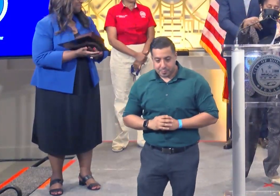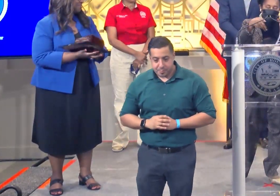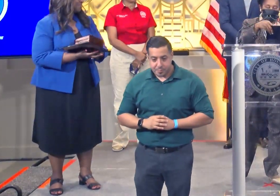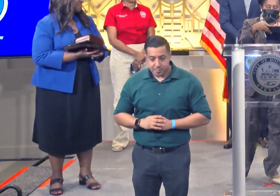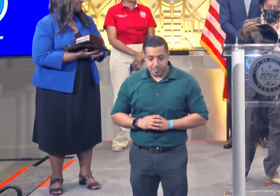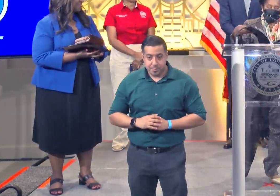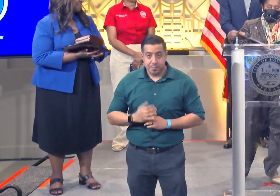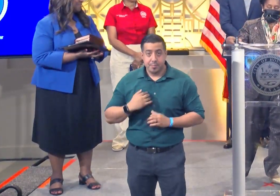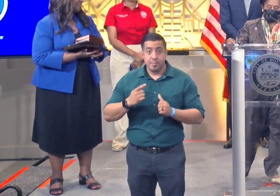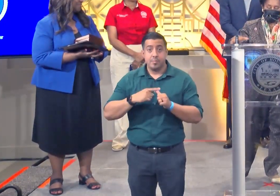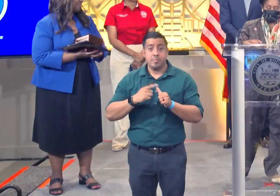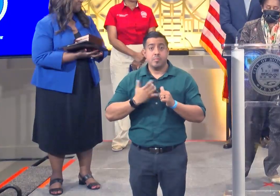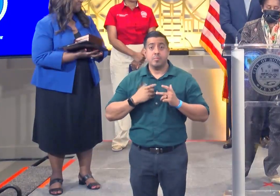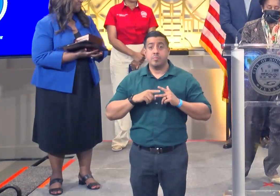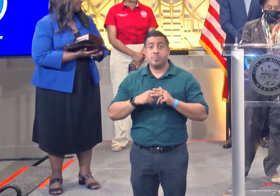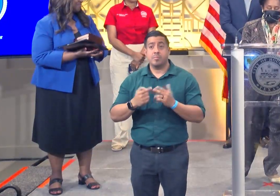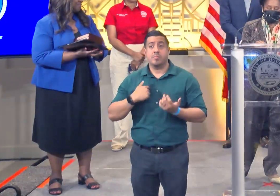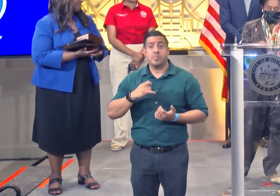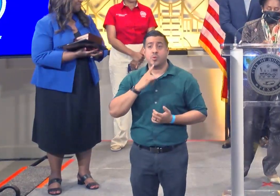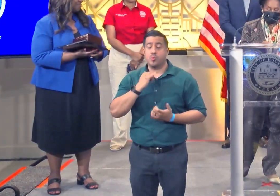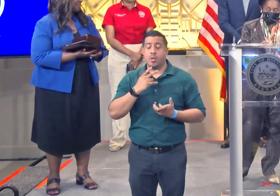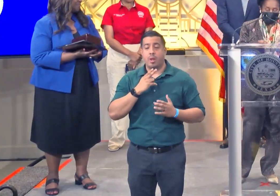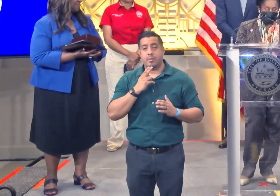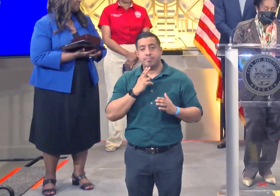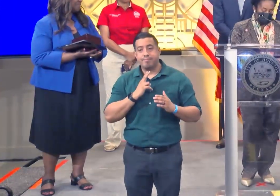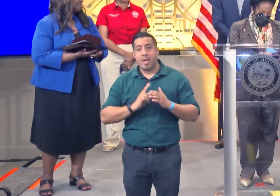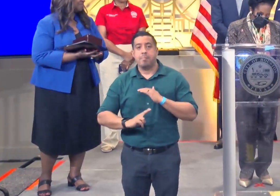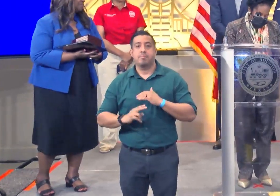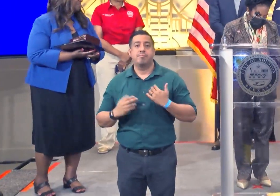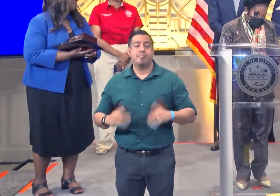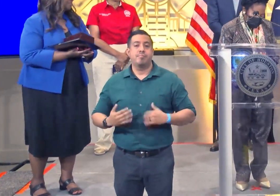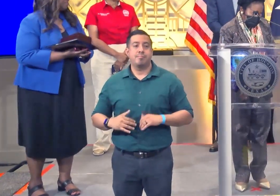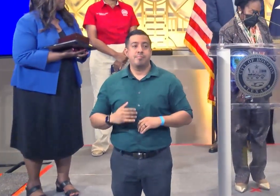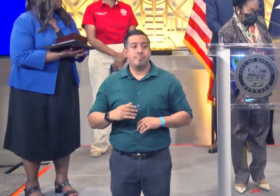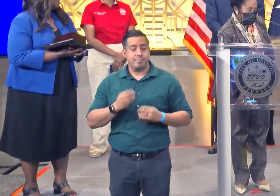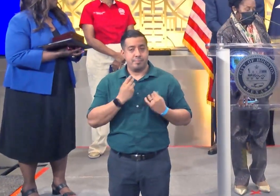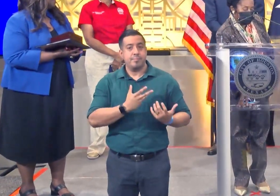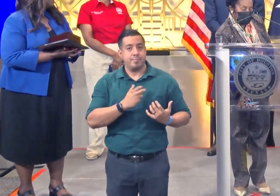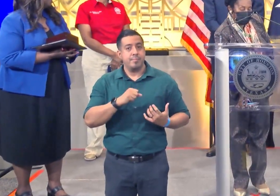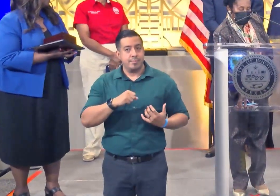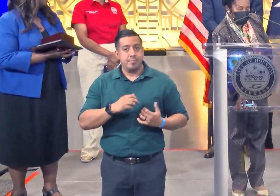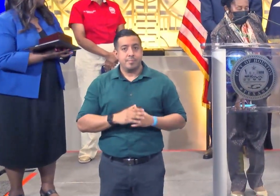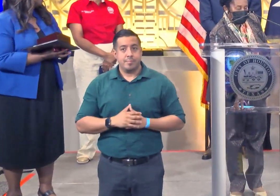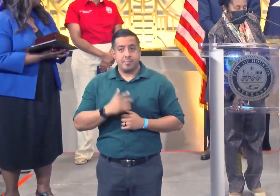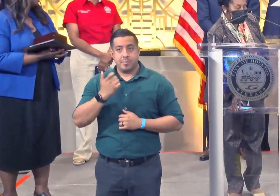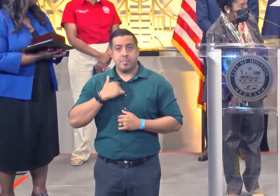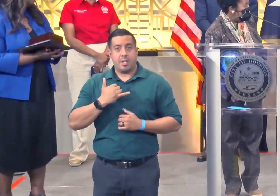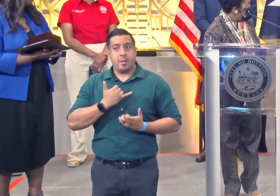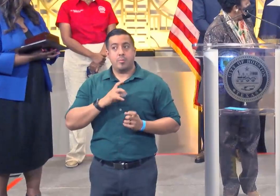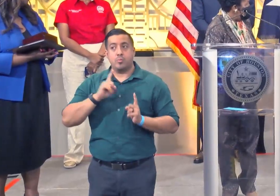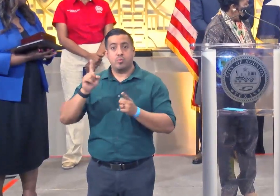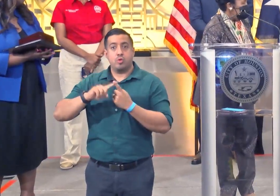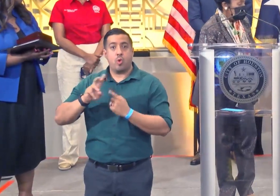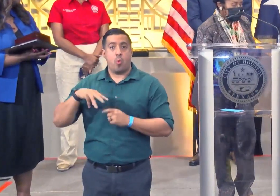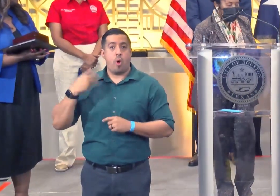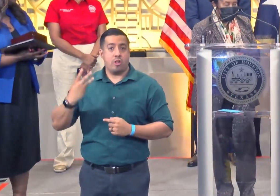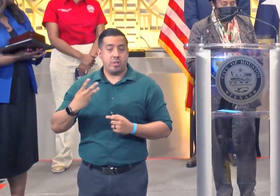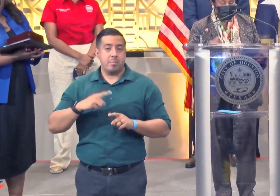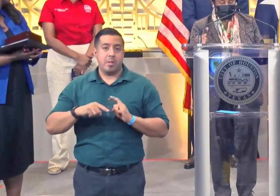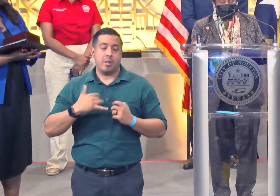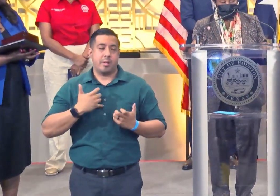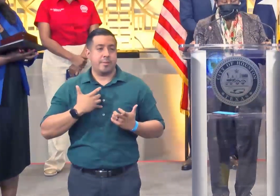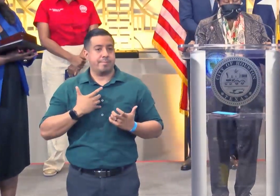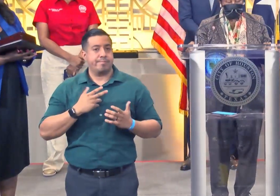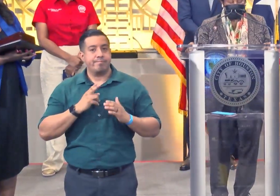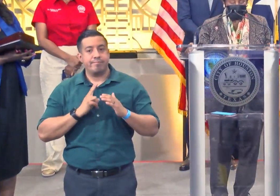I need to start out by saying that I'm truly humbled, Mayor, and I really do mean that. I am en route to Washington, and I'm truly humbled that you